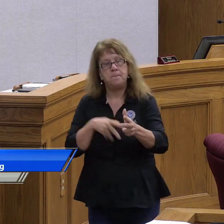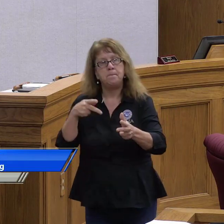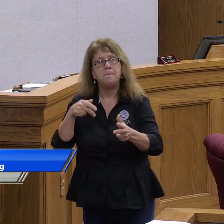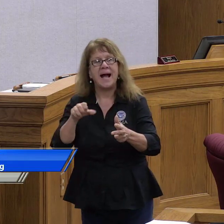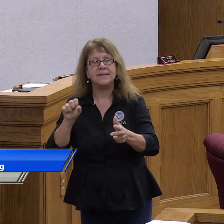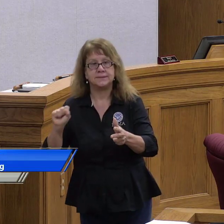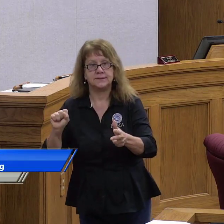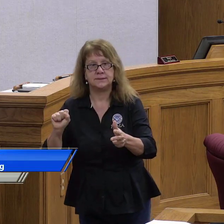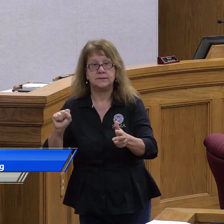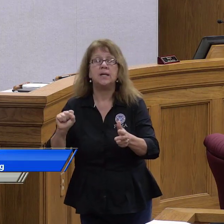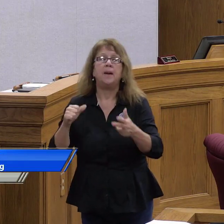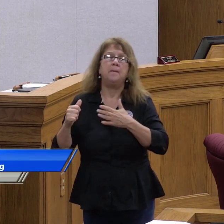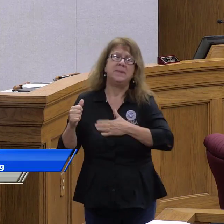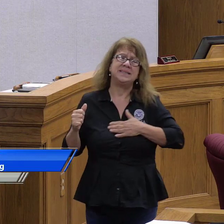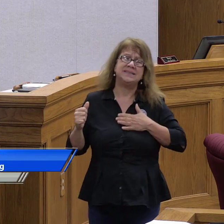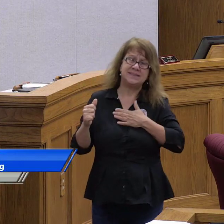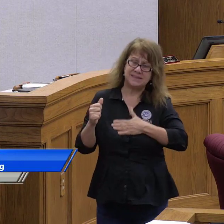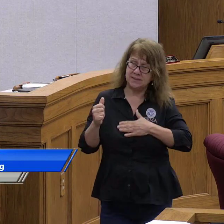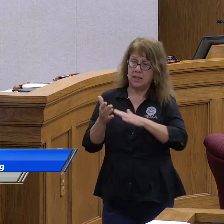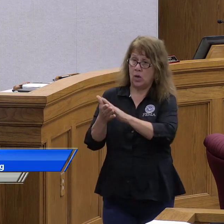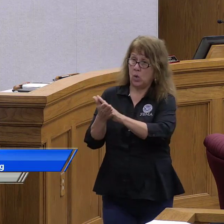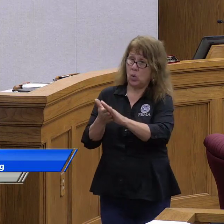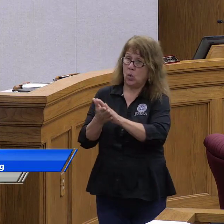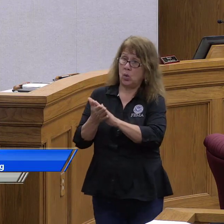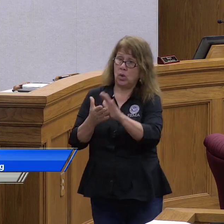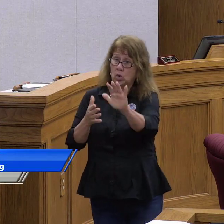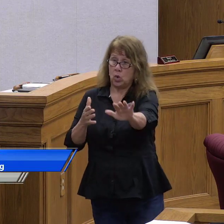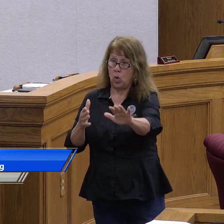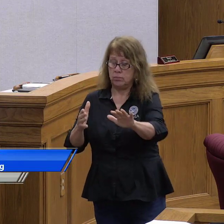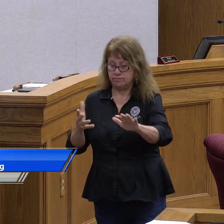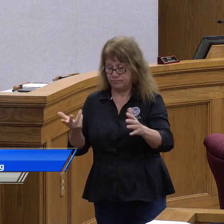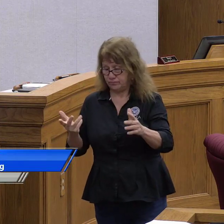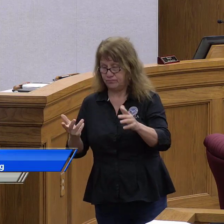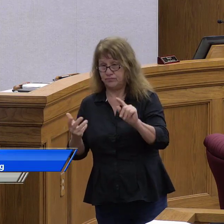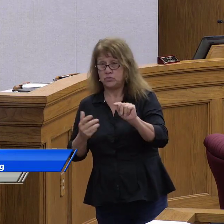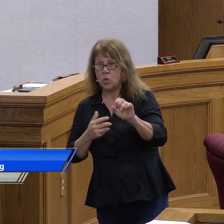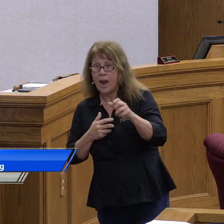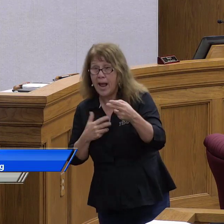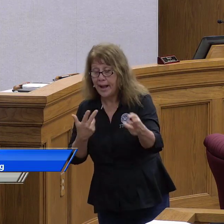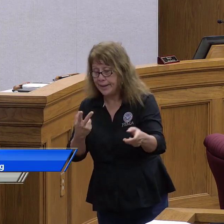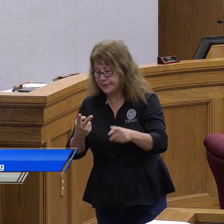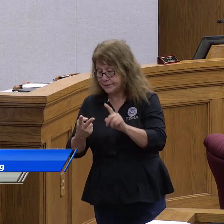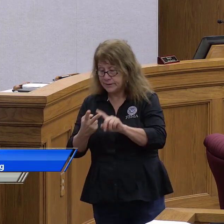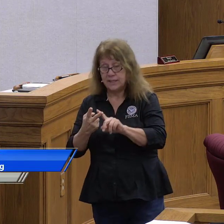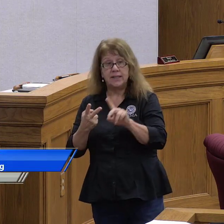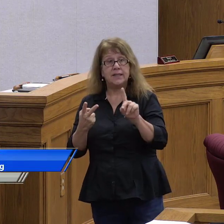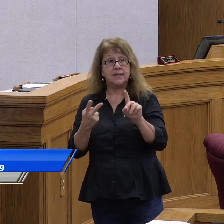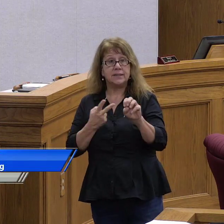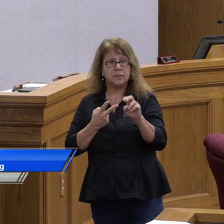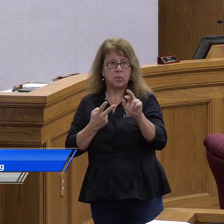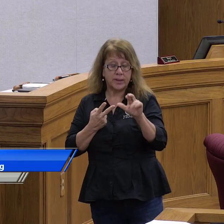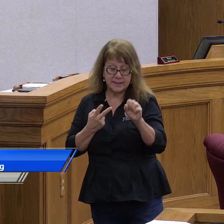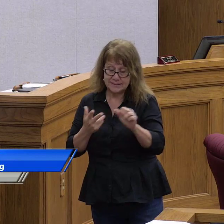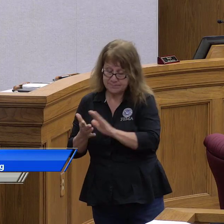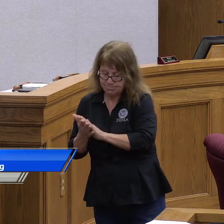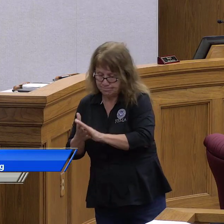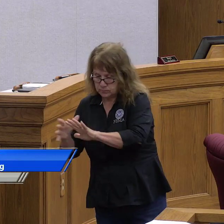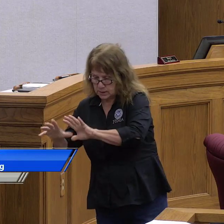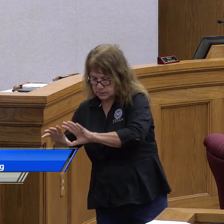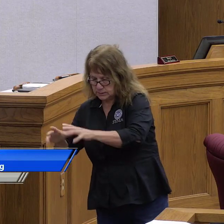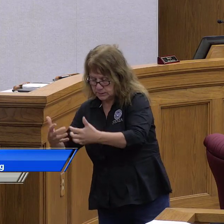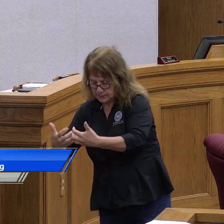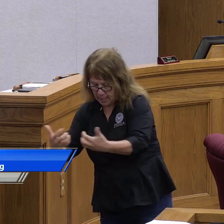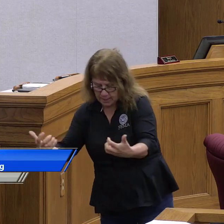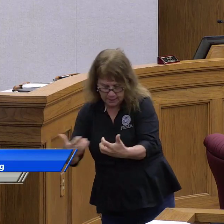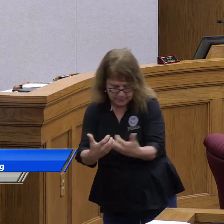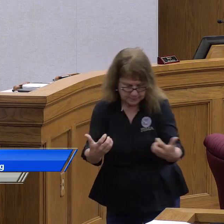to continue sorting your piles, continue consolidating them where you can. If we've made that first pass, please be aware that we'd